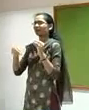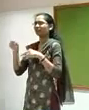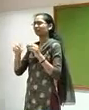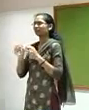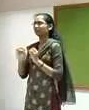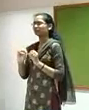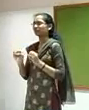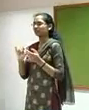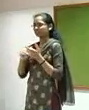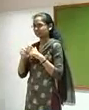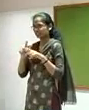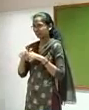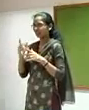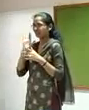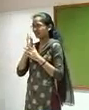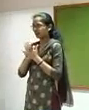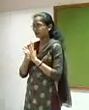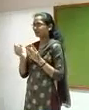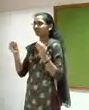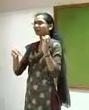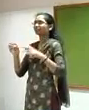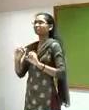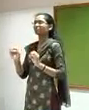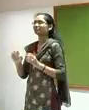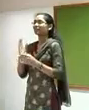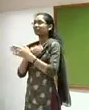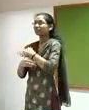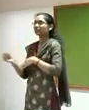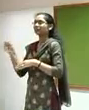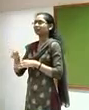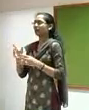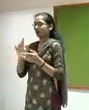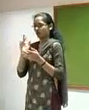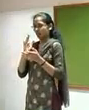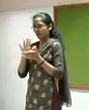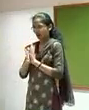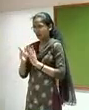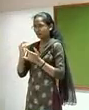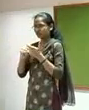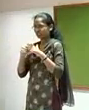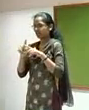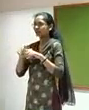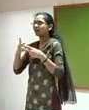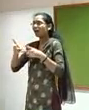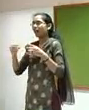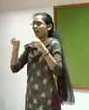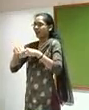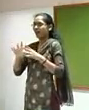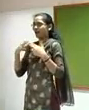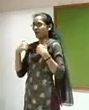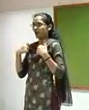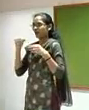Constitution does not permit. But disability is not counted in them. My point is basically